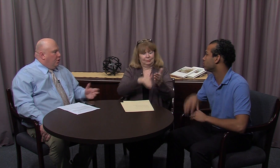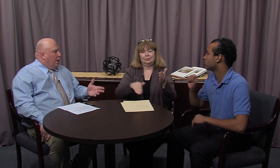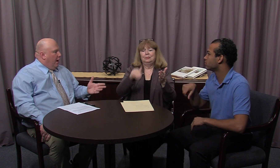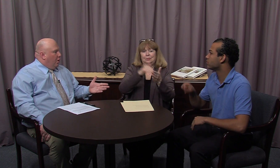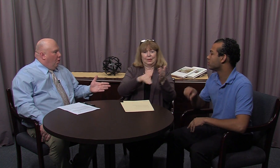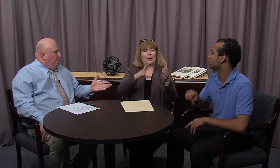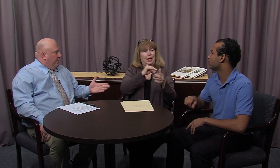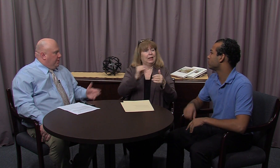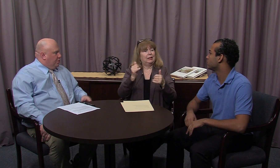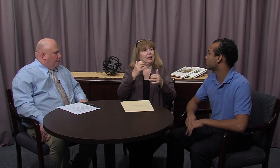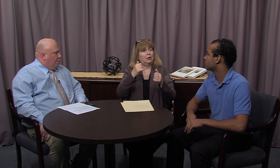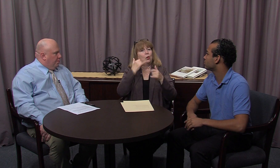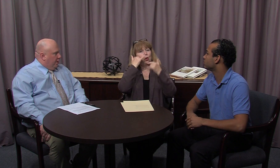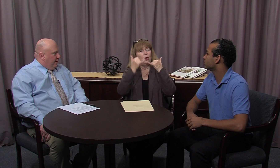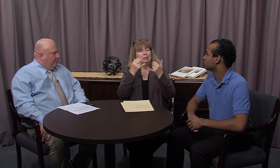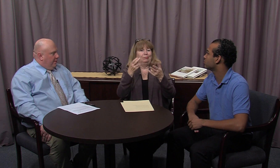kind of call places your home, right?